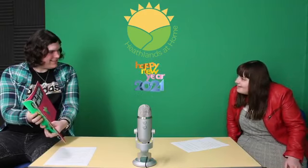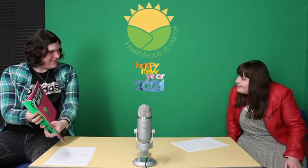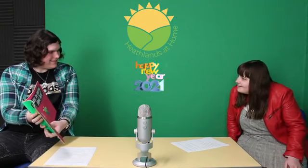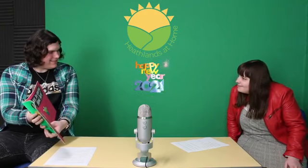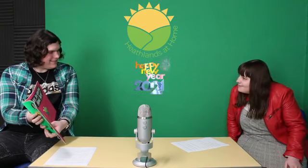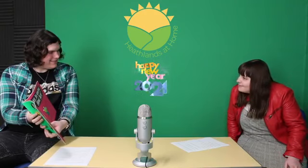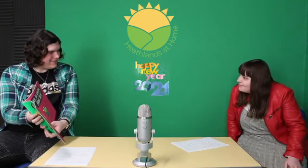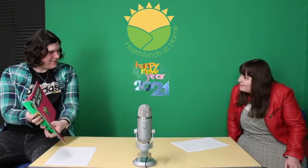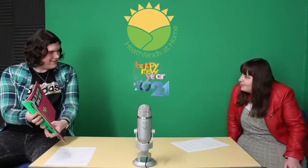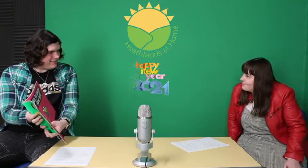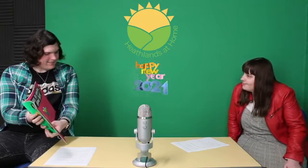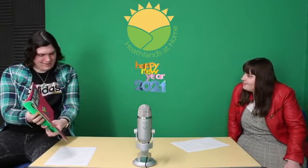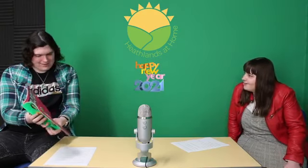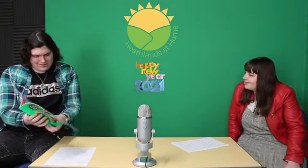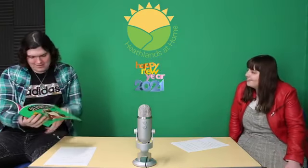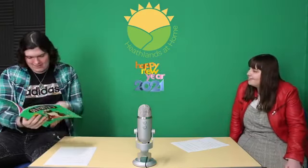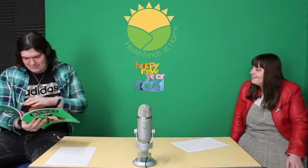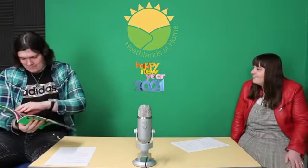Let me make a phone call, said the frog.